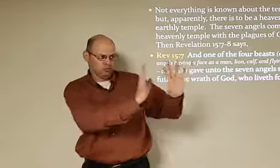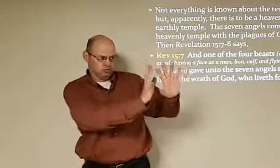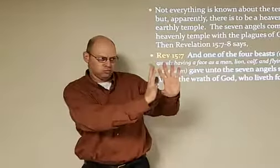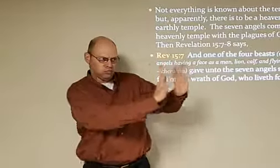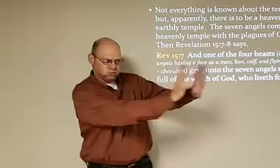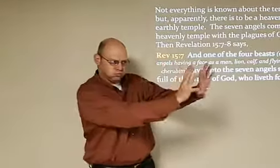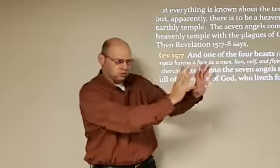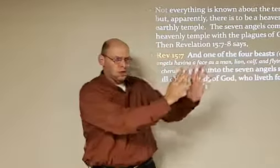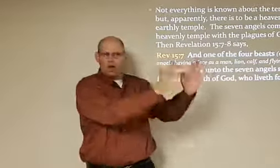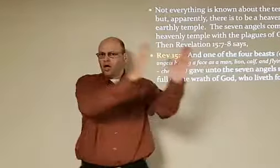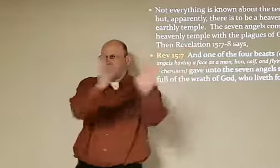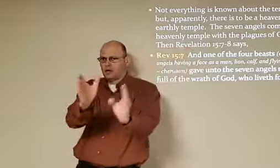And one of the four beasts,